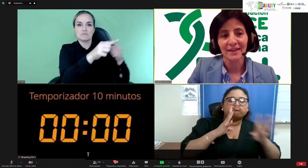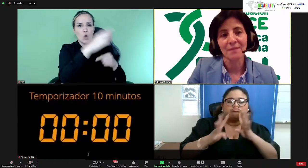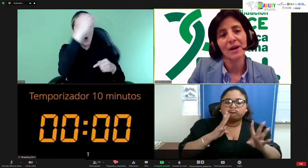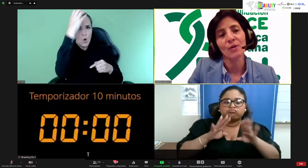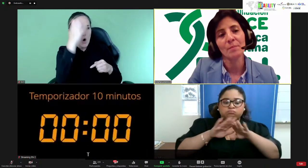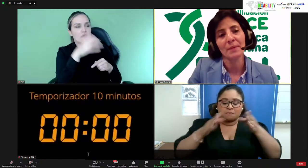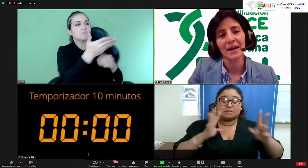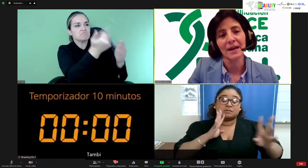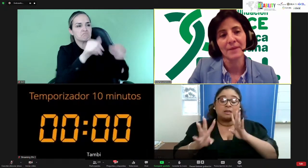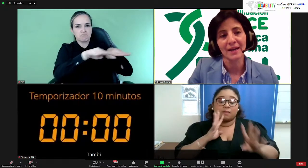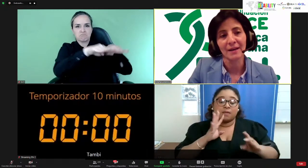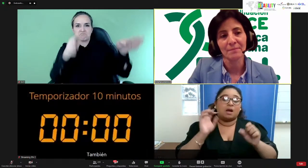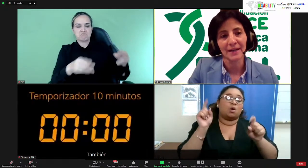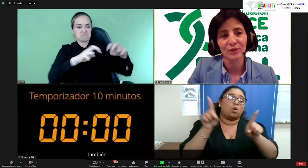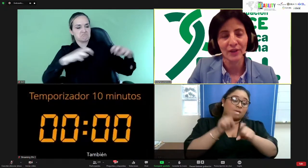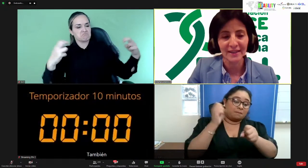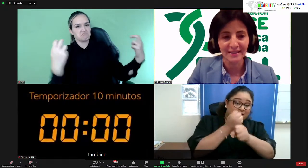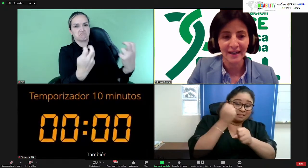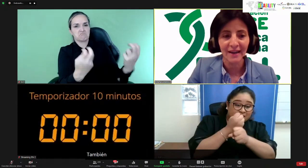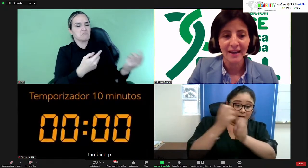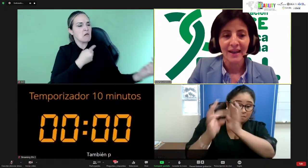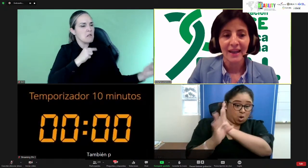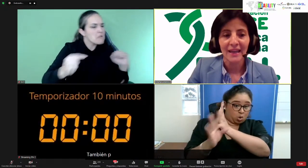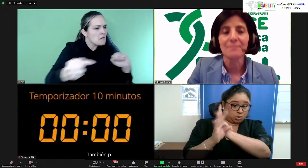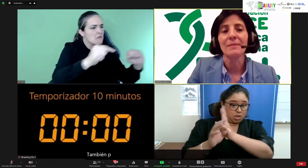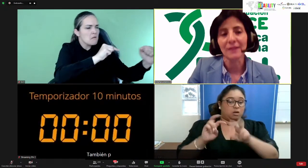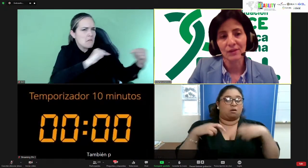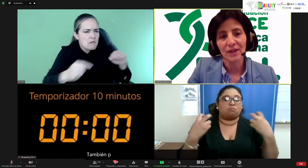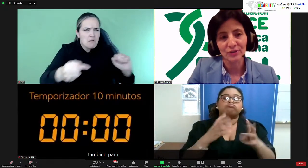terribles and technical tables